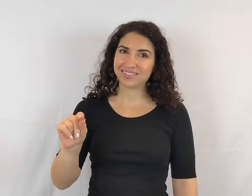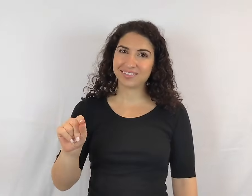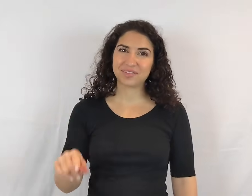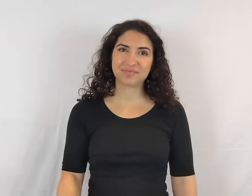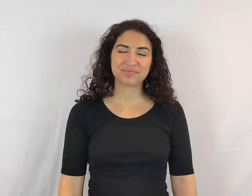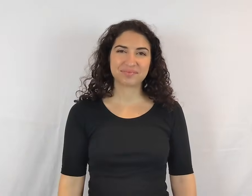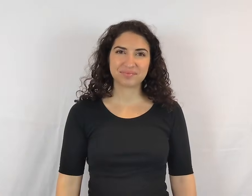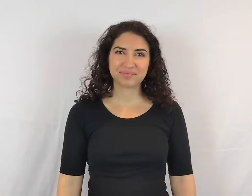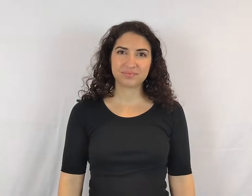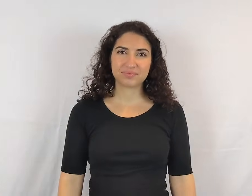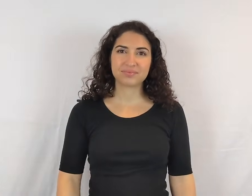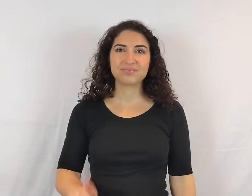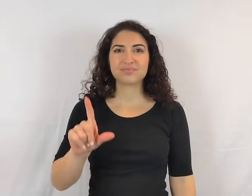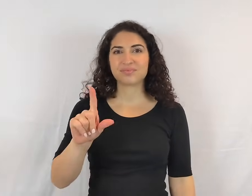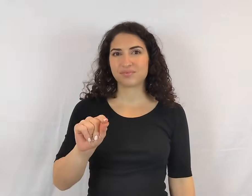2020.